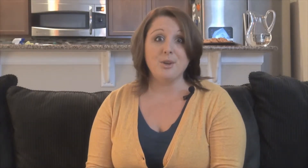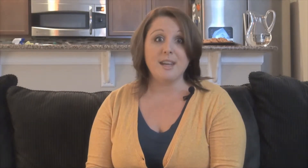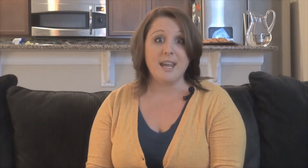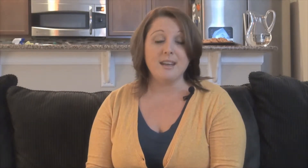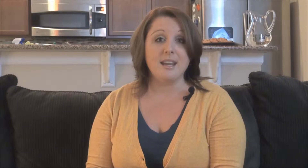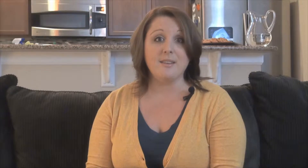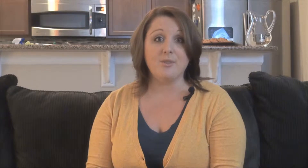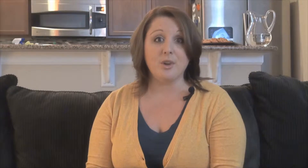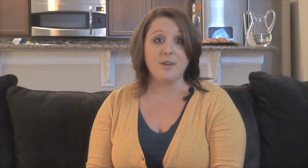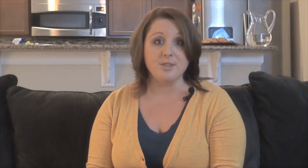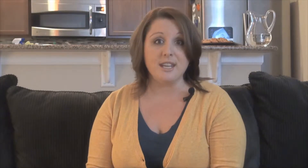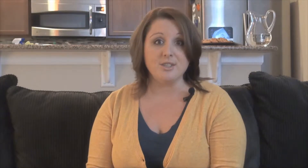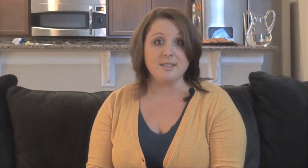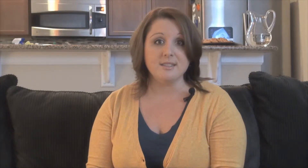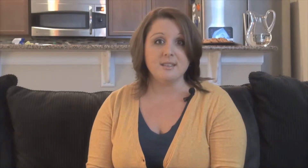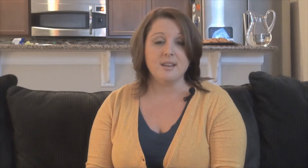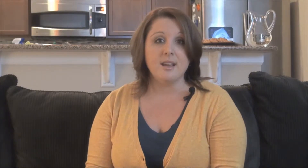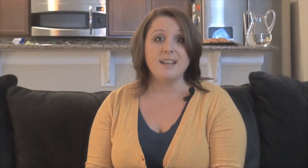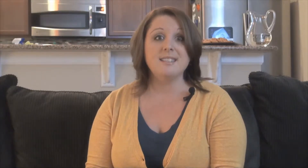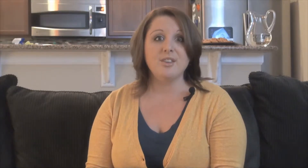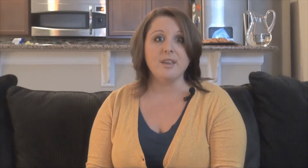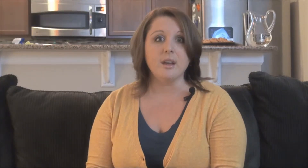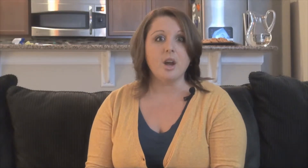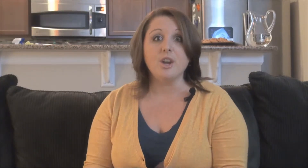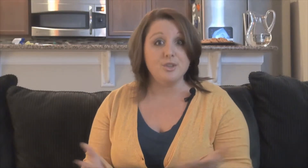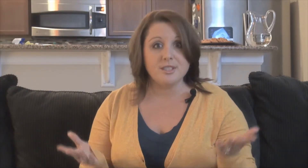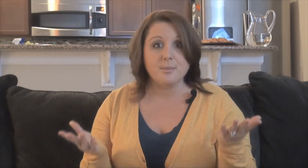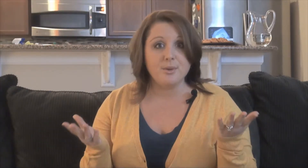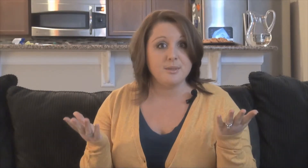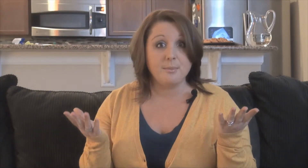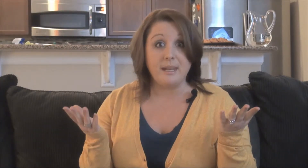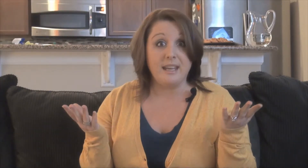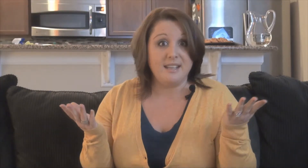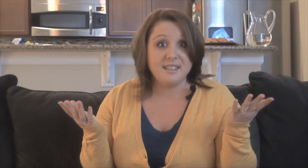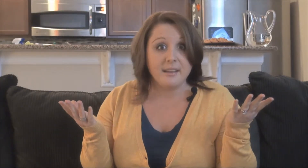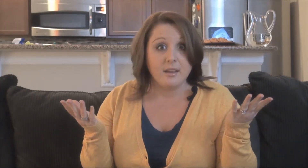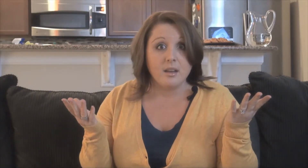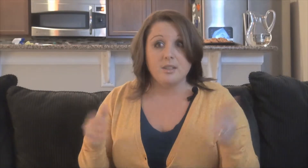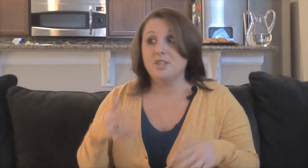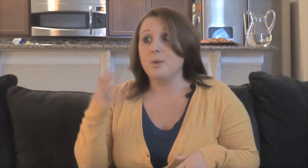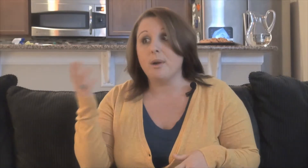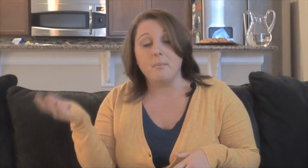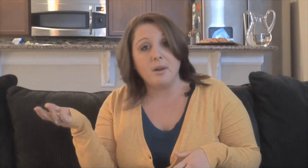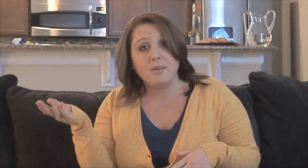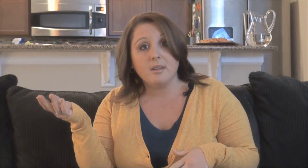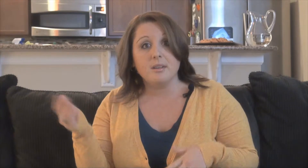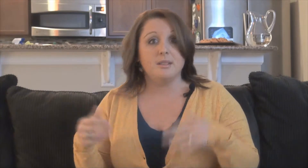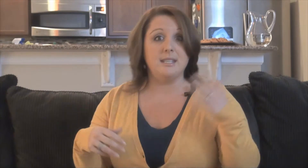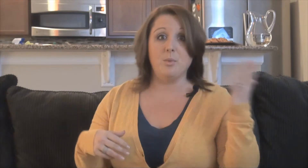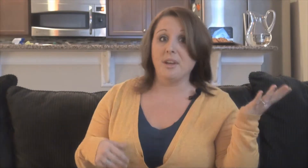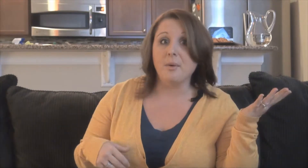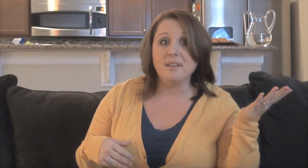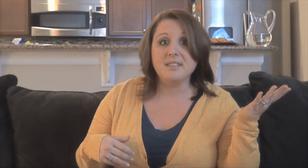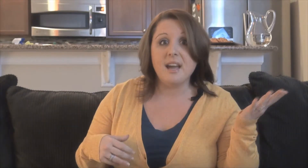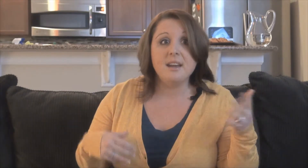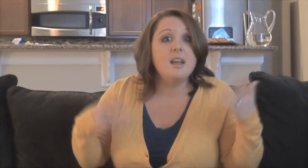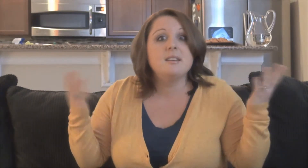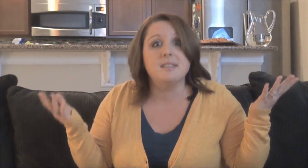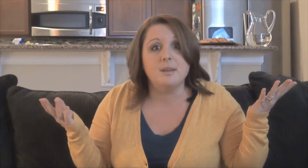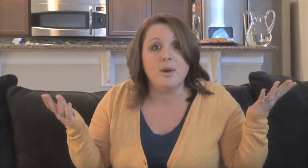communicate in full conversations. Until then, are you just supposed to be guessing? Does she want milk? Does he want to go outside? Does he